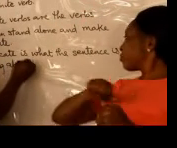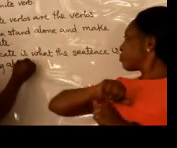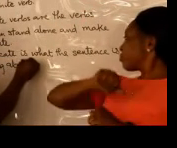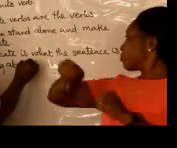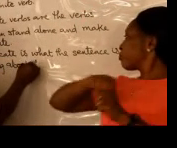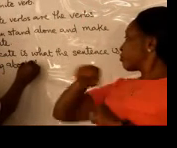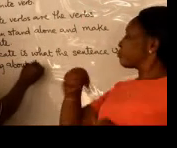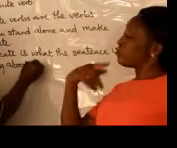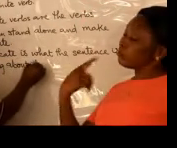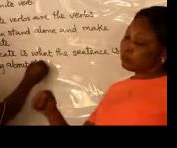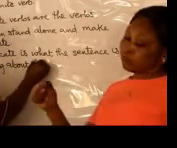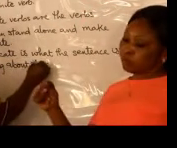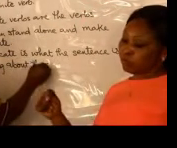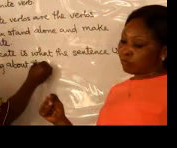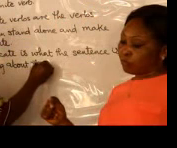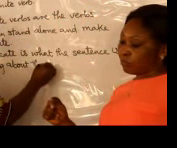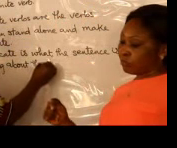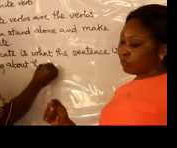the